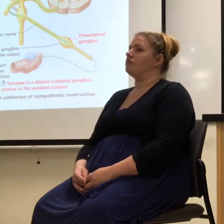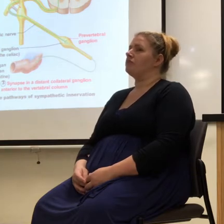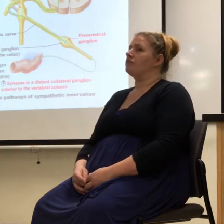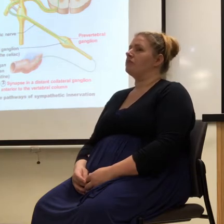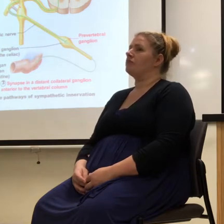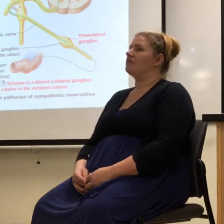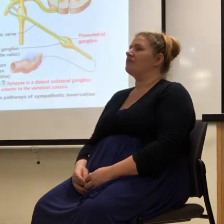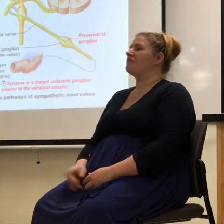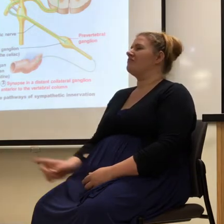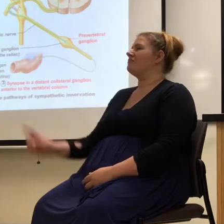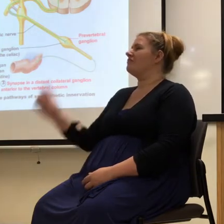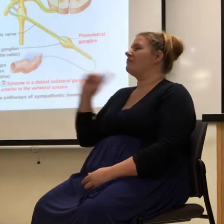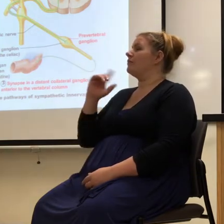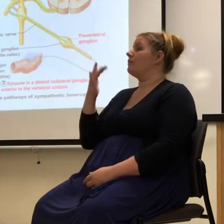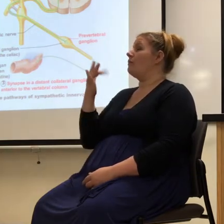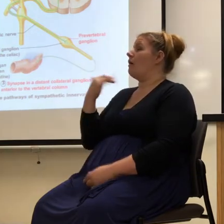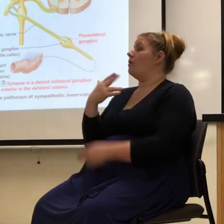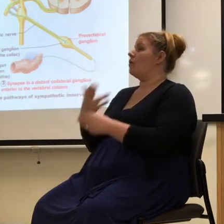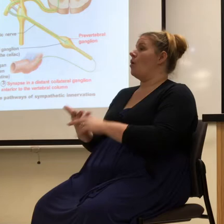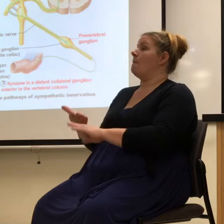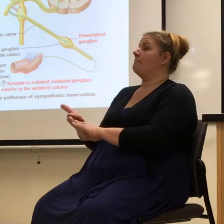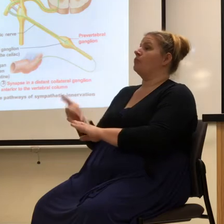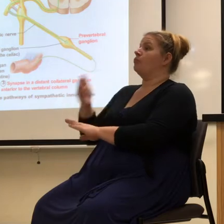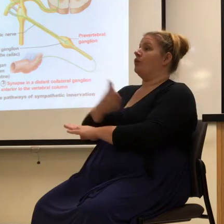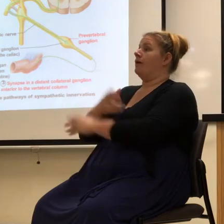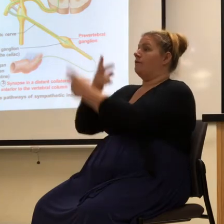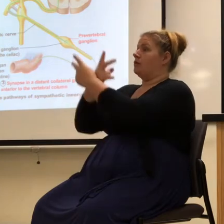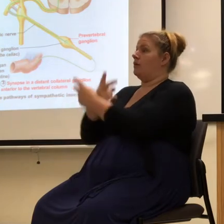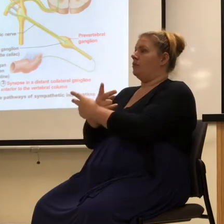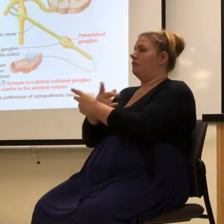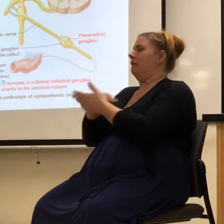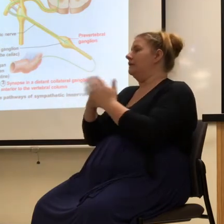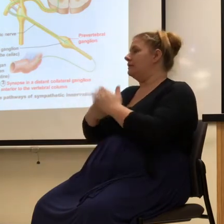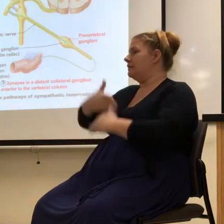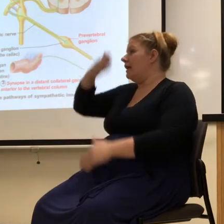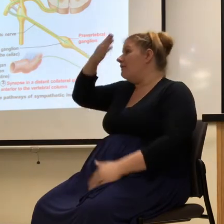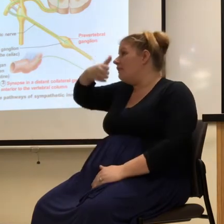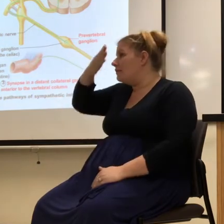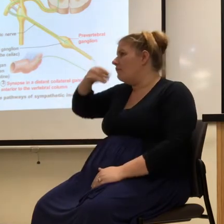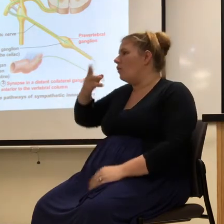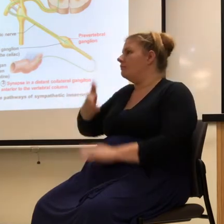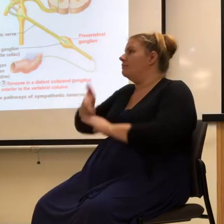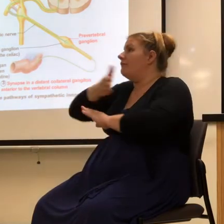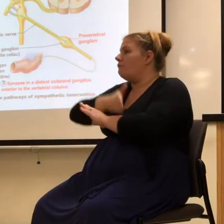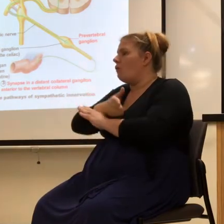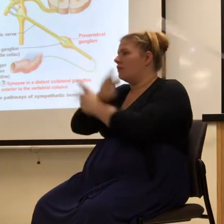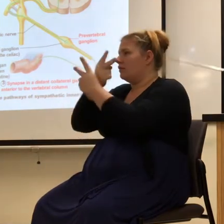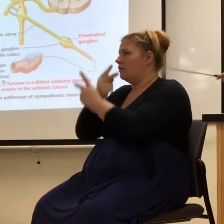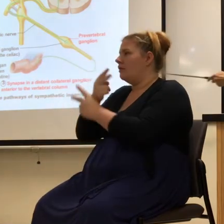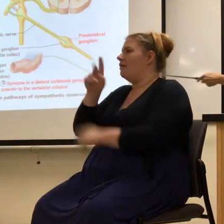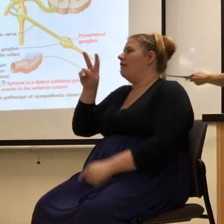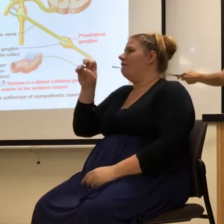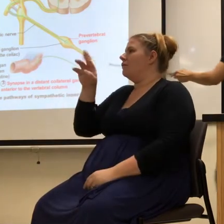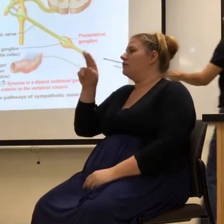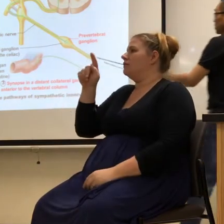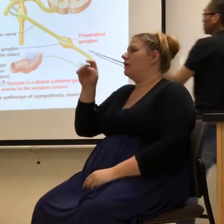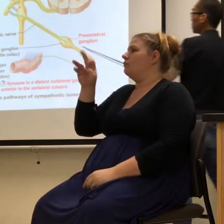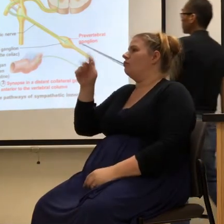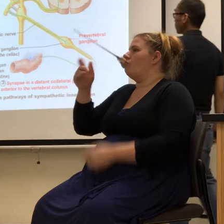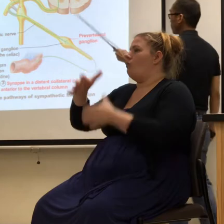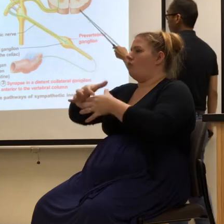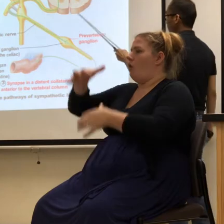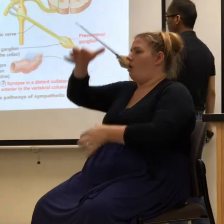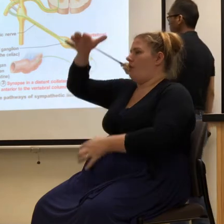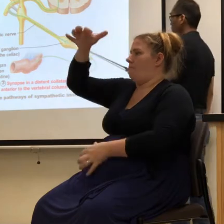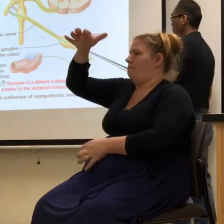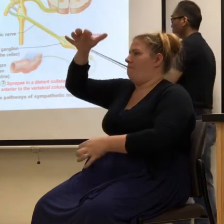This is why they call it prevertebral. Pre means before or in front of. They're in front of the vertebral column.